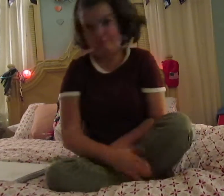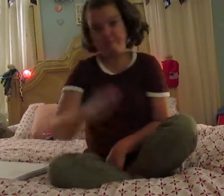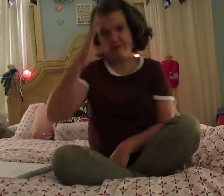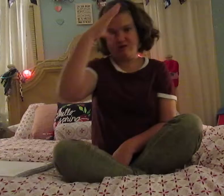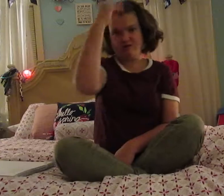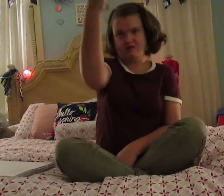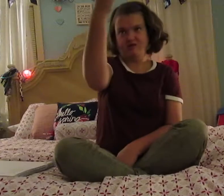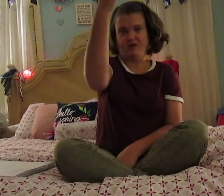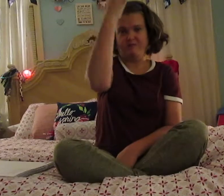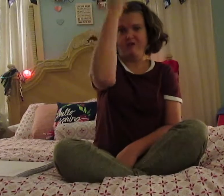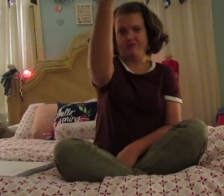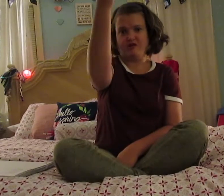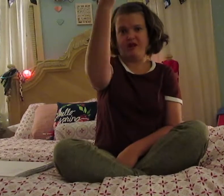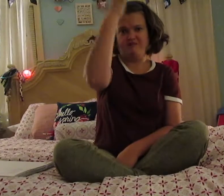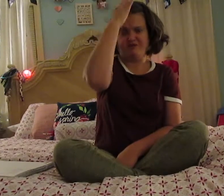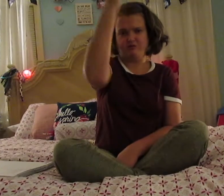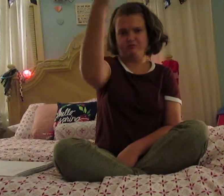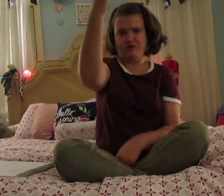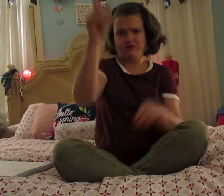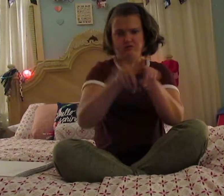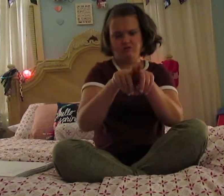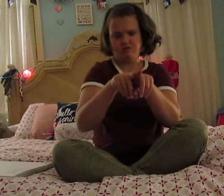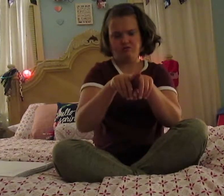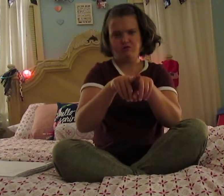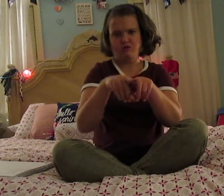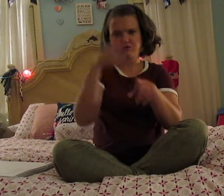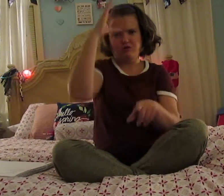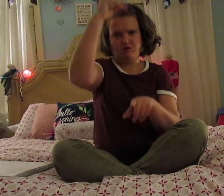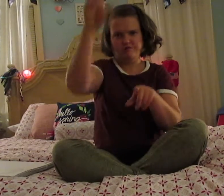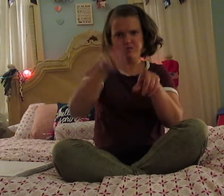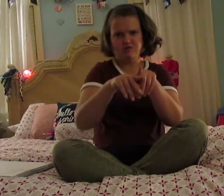Brother. It's like a paper cap. There's brother. Brother.